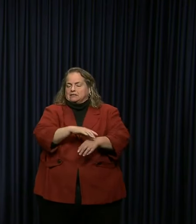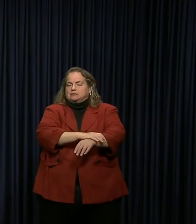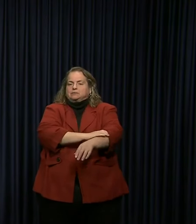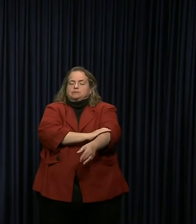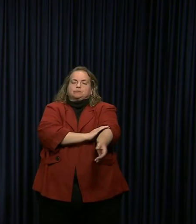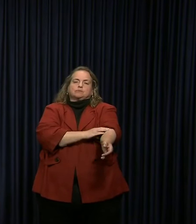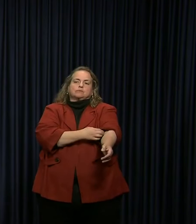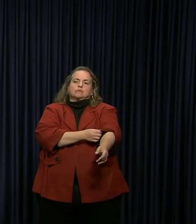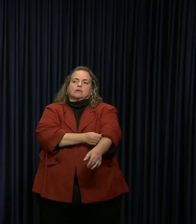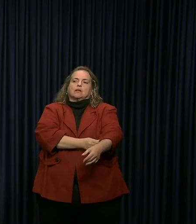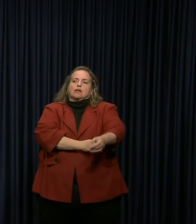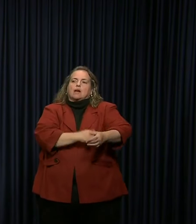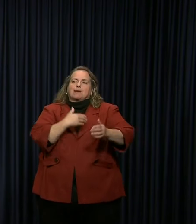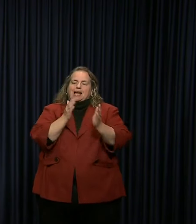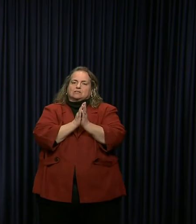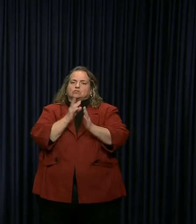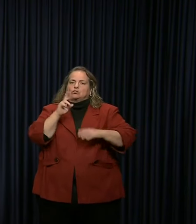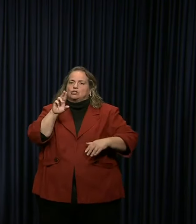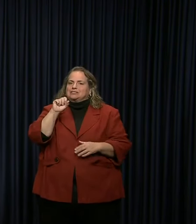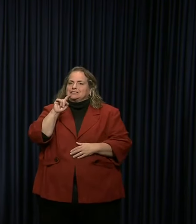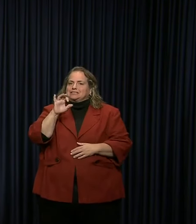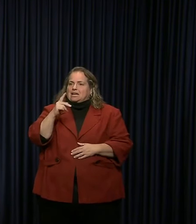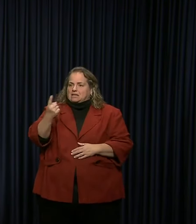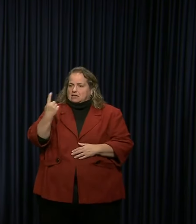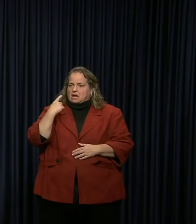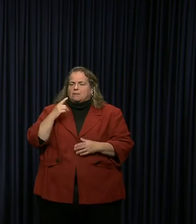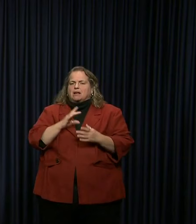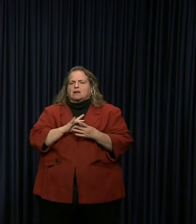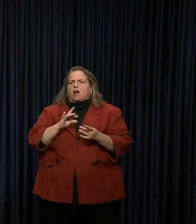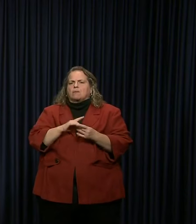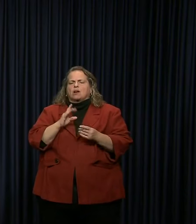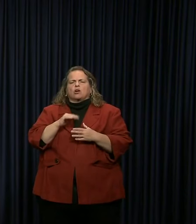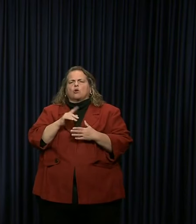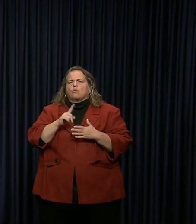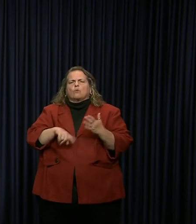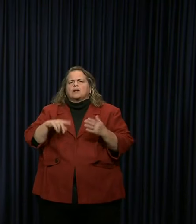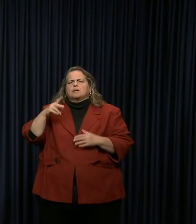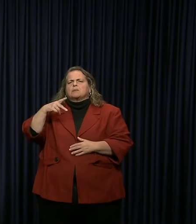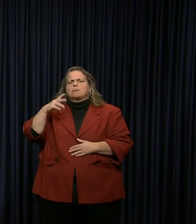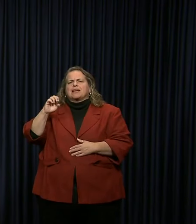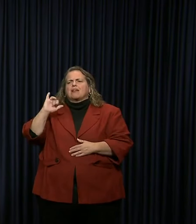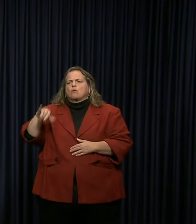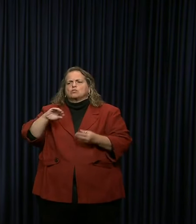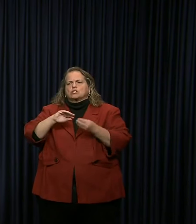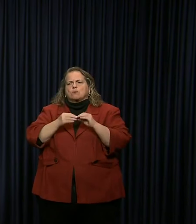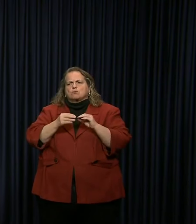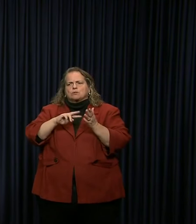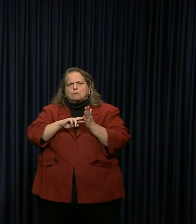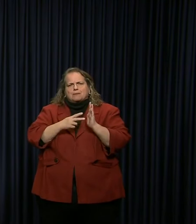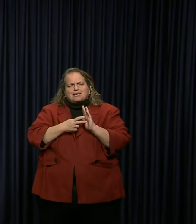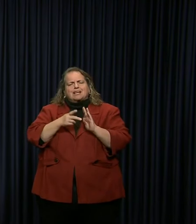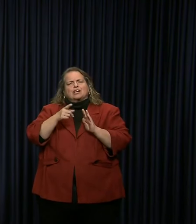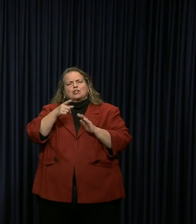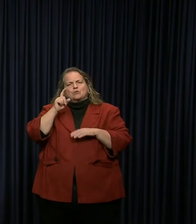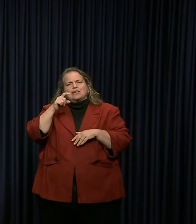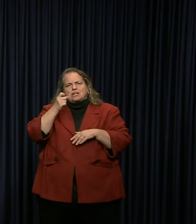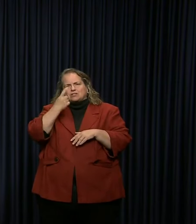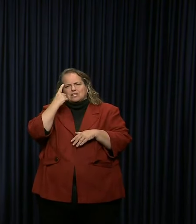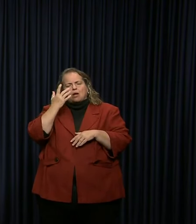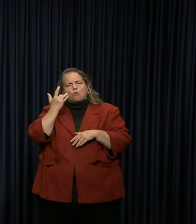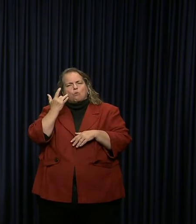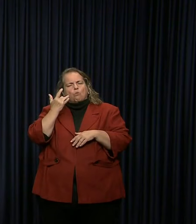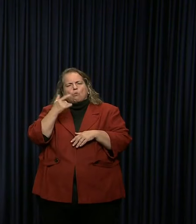to ask Dr. Stack to come up and not only comment on really what this means, because these are numbers that you need a little context with, but